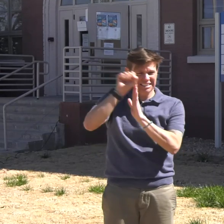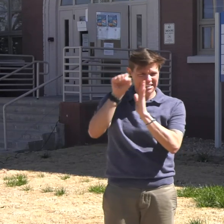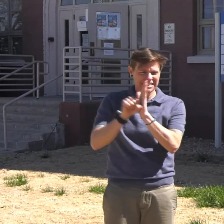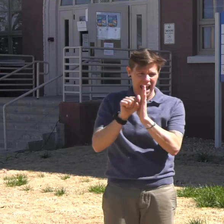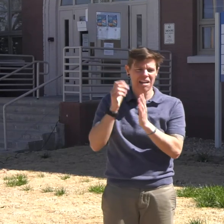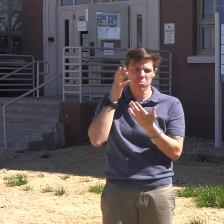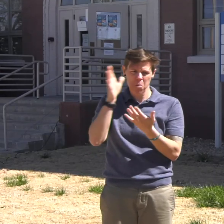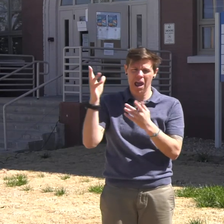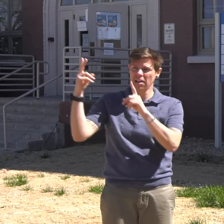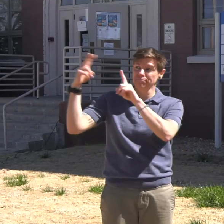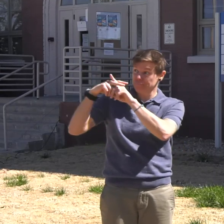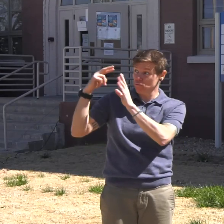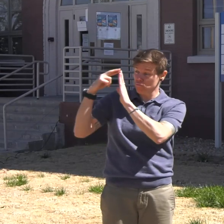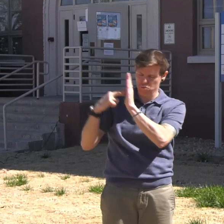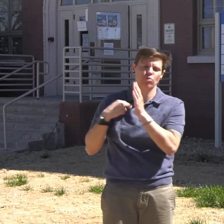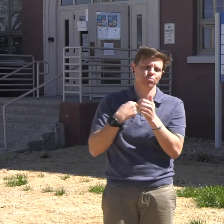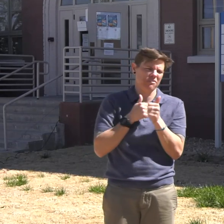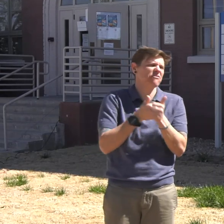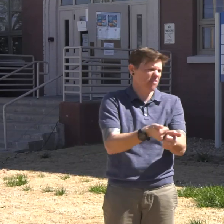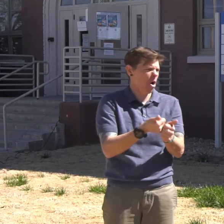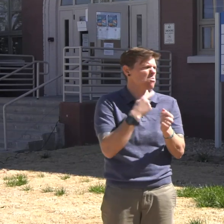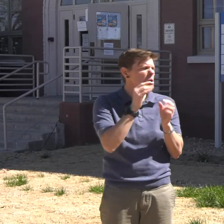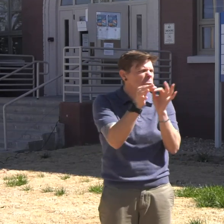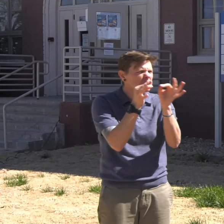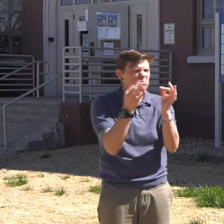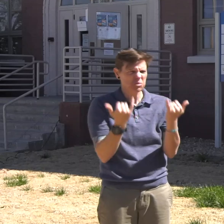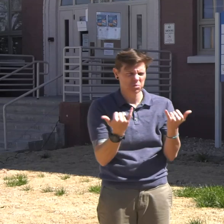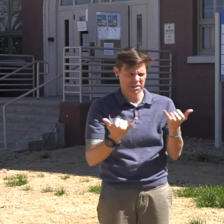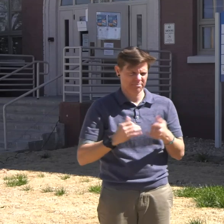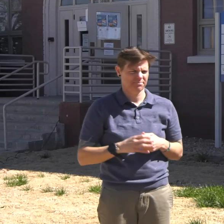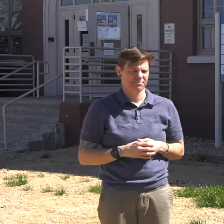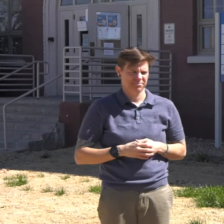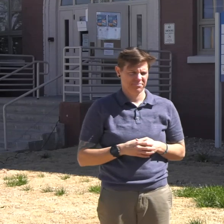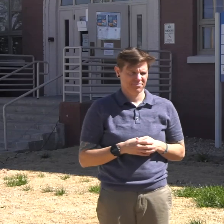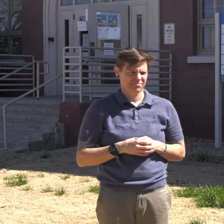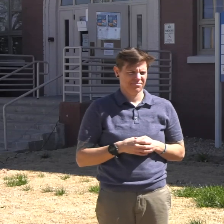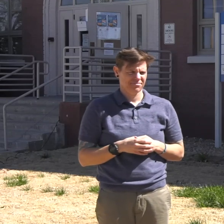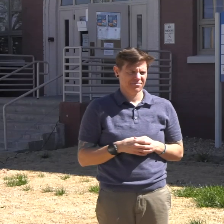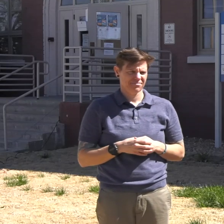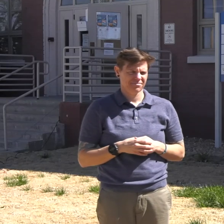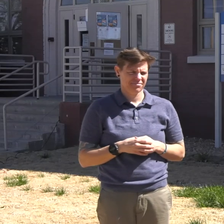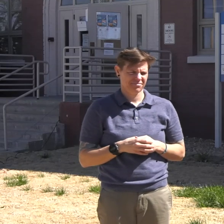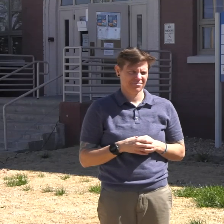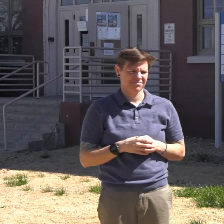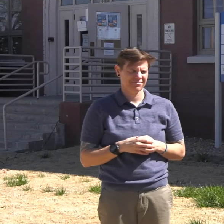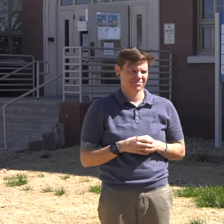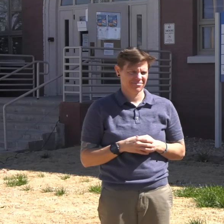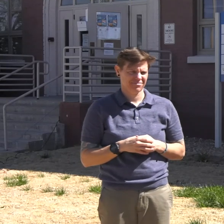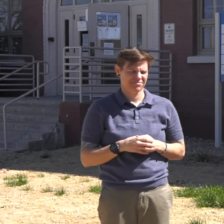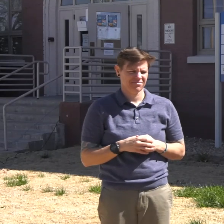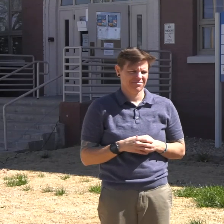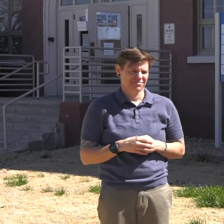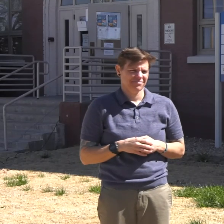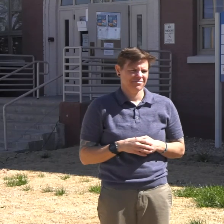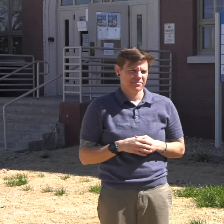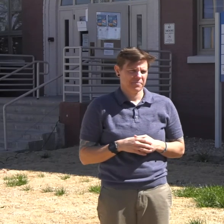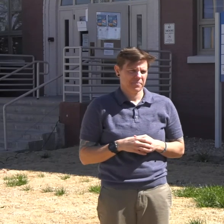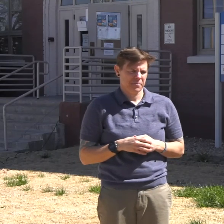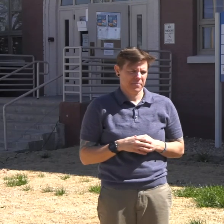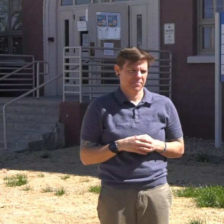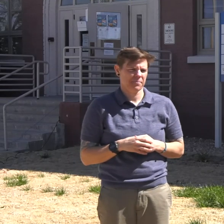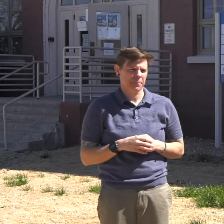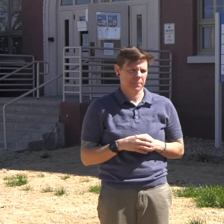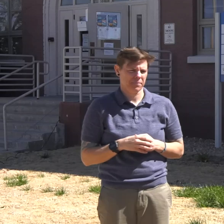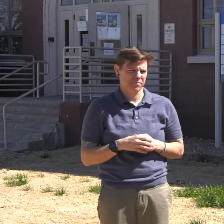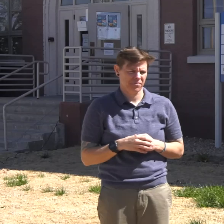that we're going to talk about today. Now, I guess first and foremost, I just want to mention that it's very serious